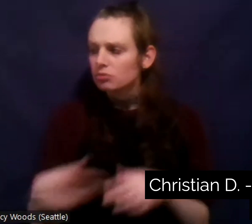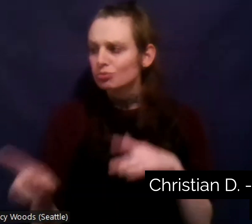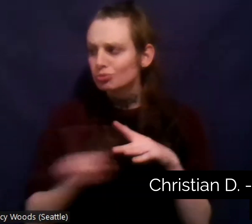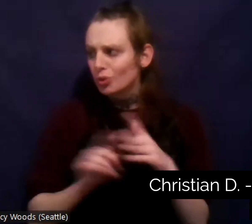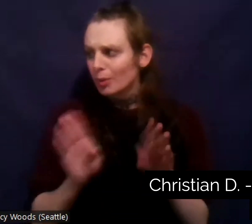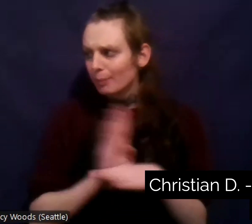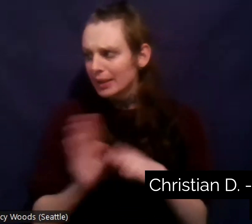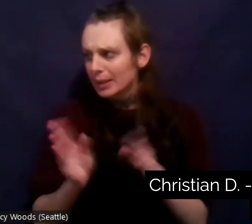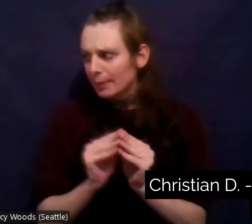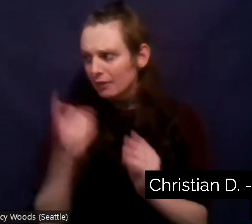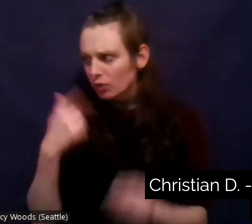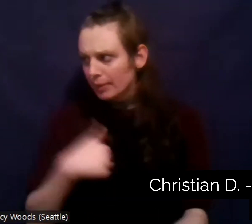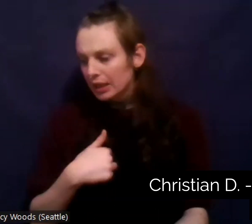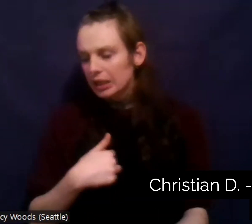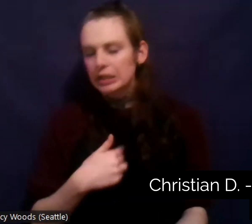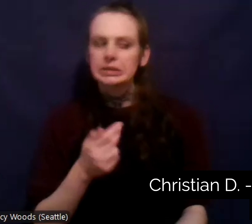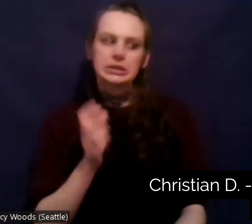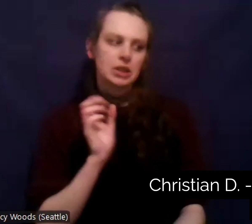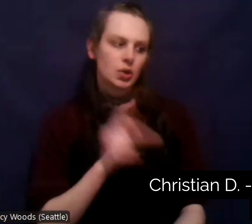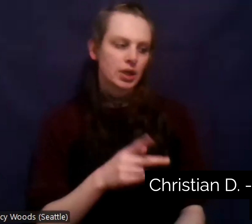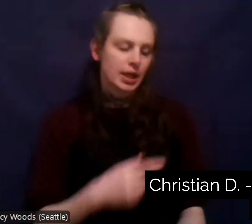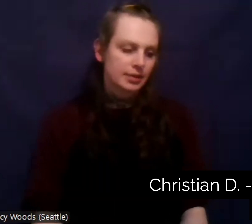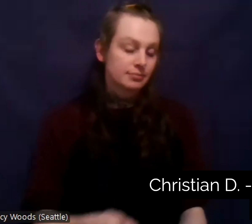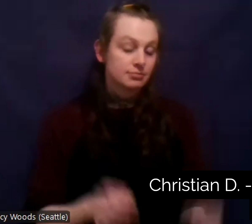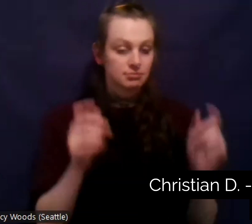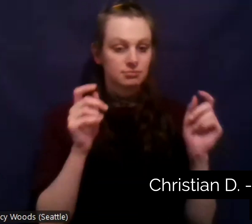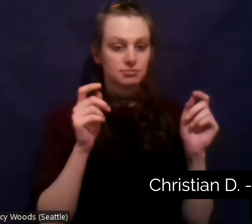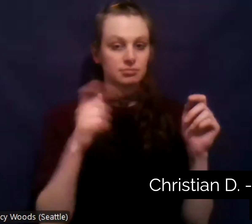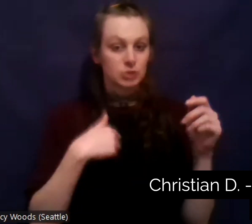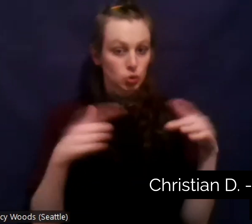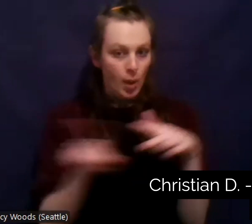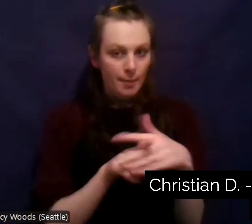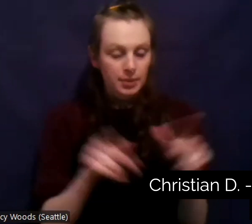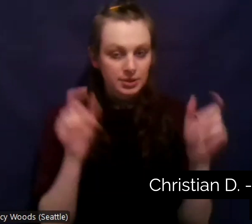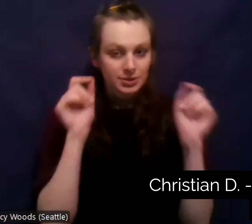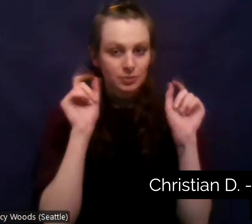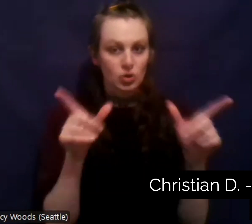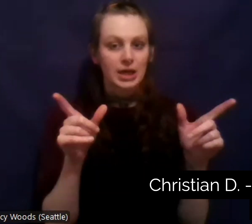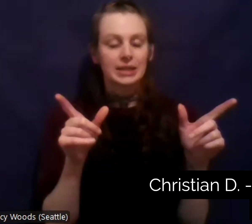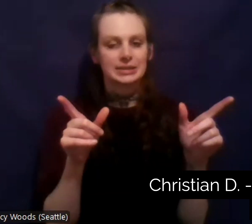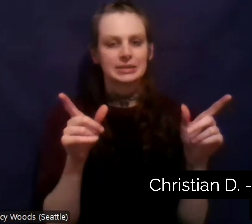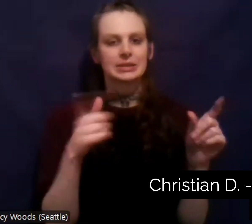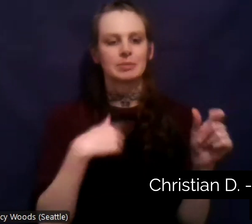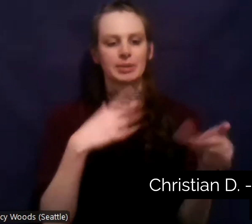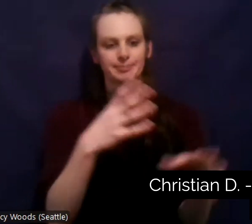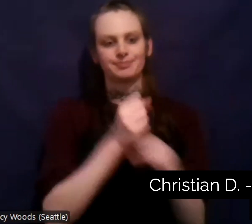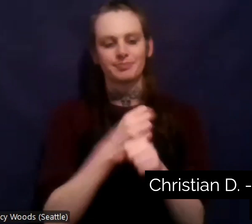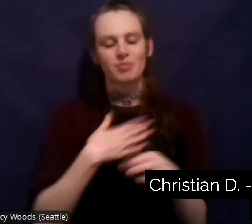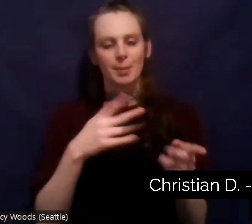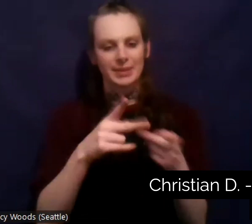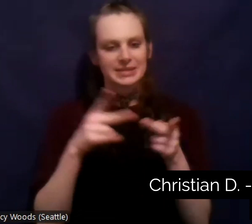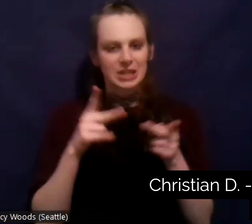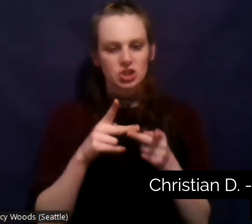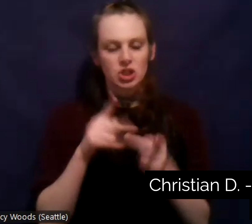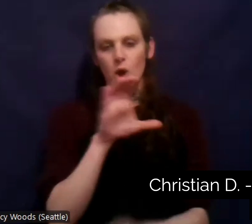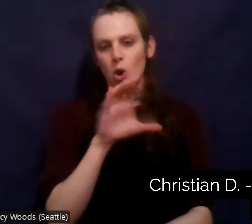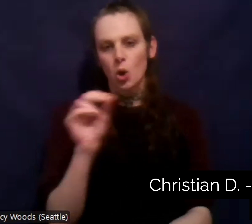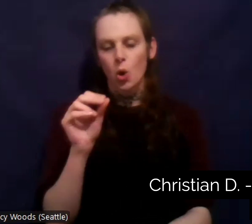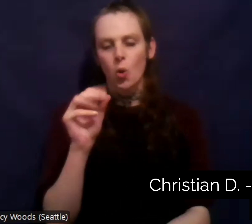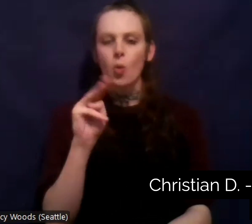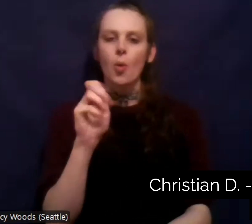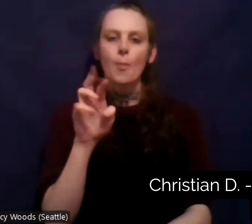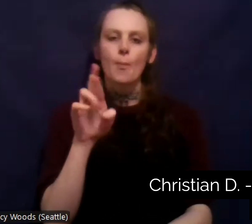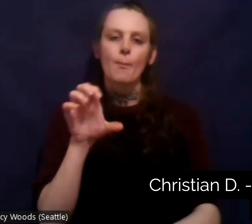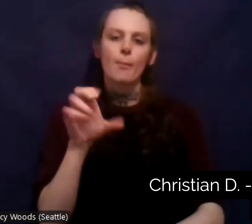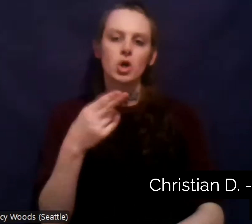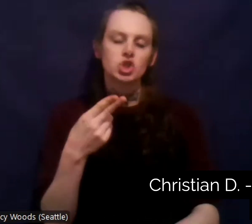And to my surprise, I got my position. I'm co-merchandise. So it's